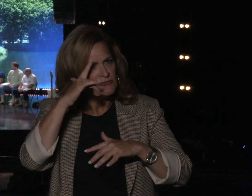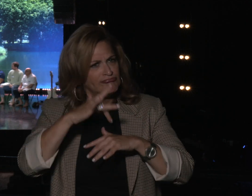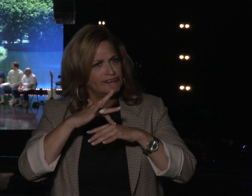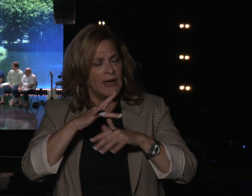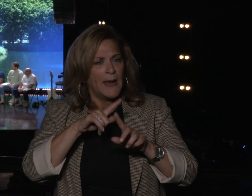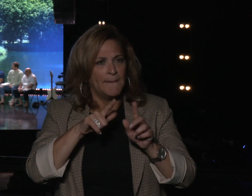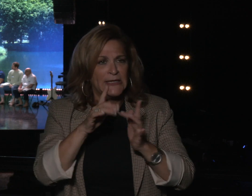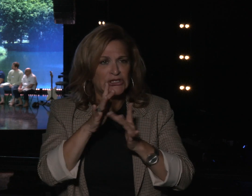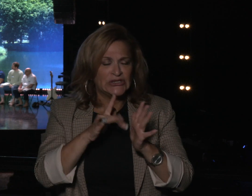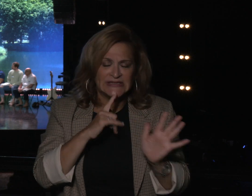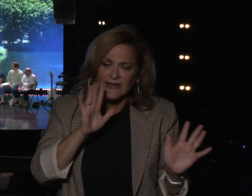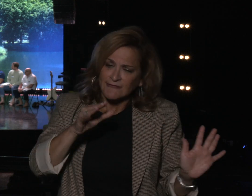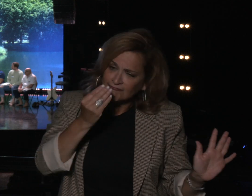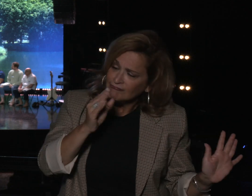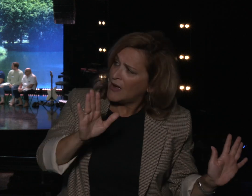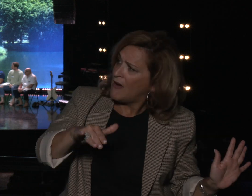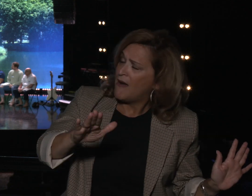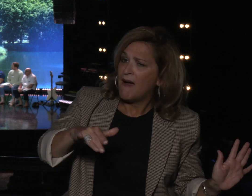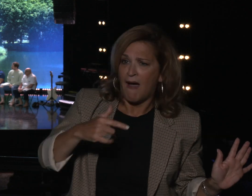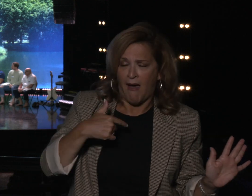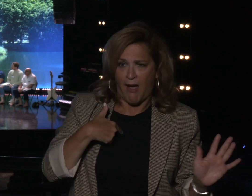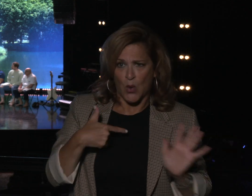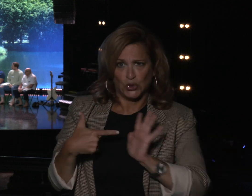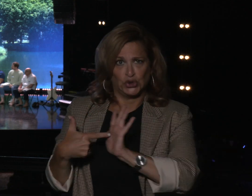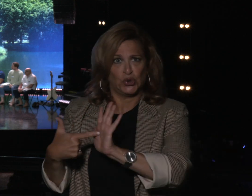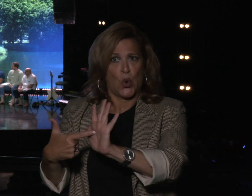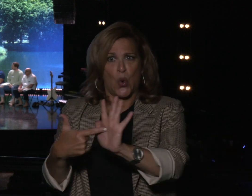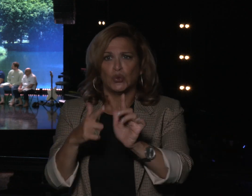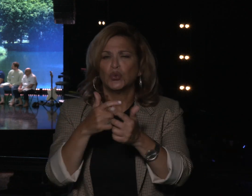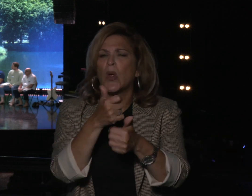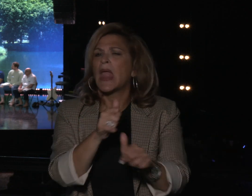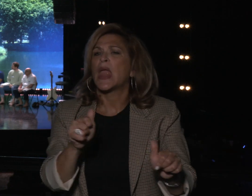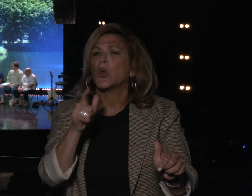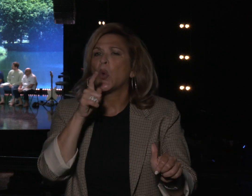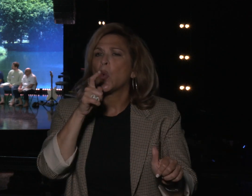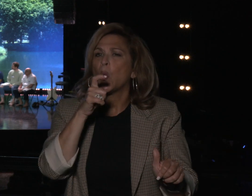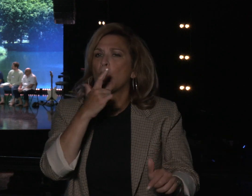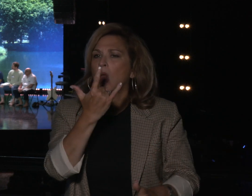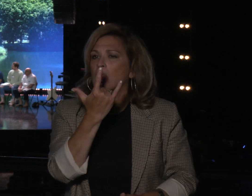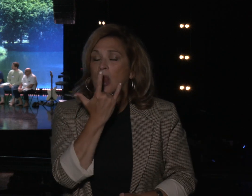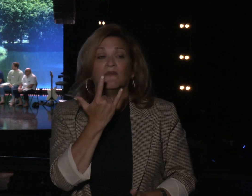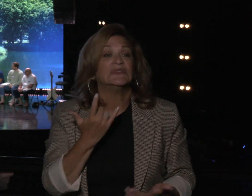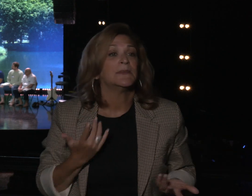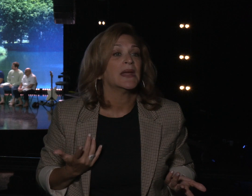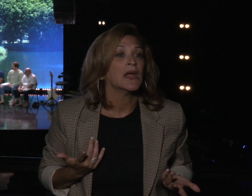is like, no, I'm gonna reveal myself to anybody that loves me.